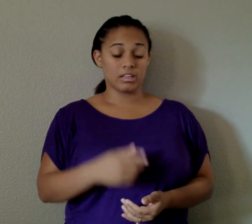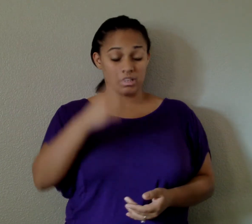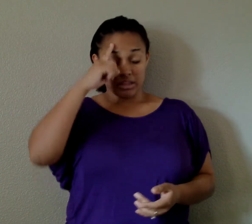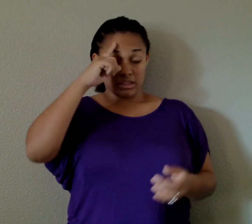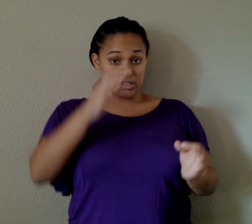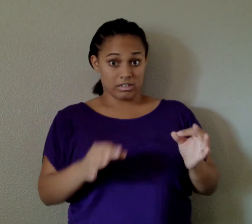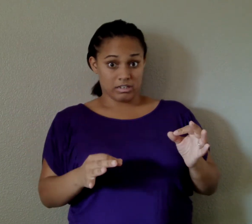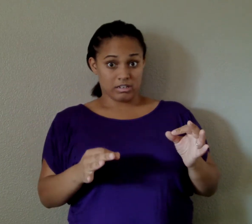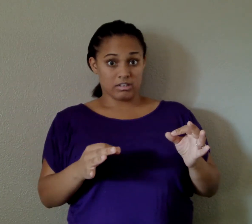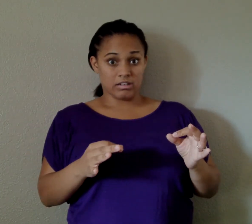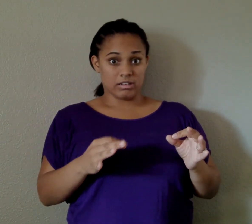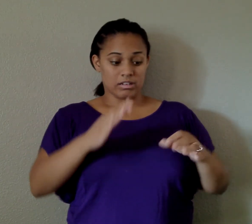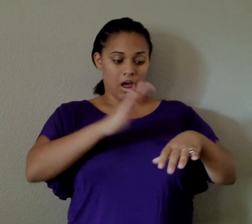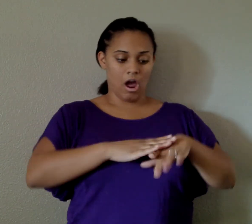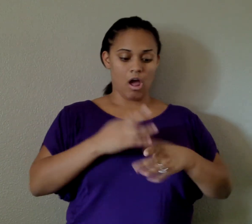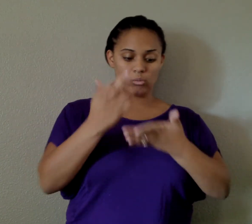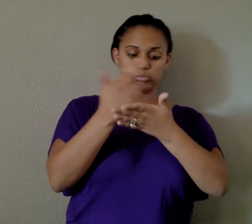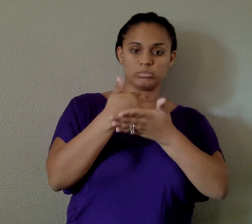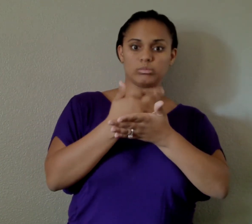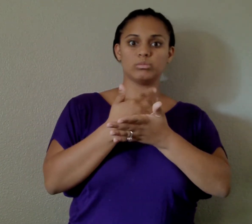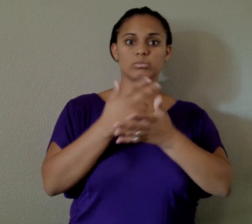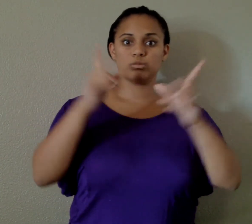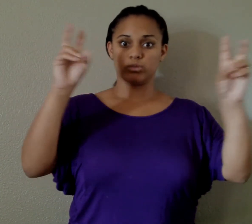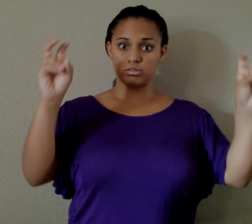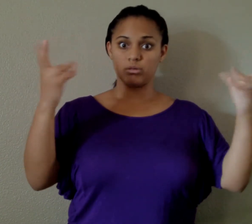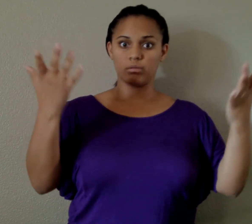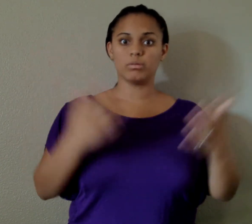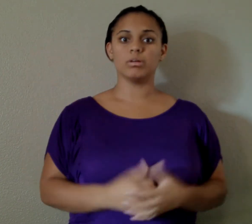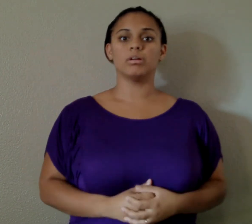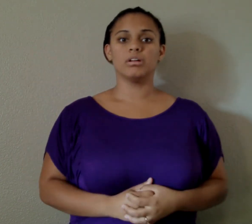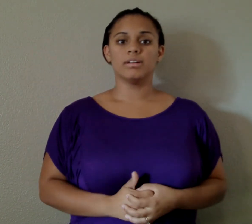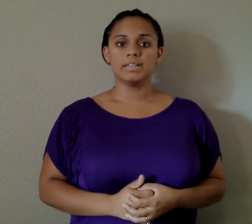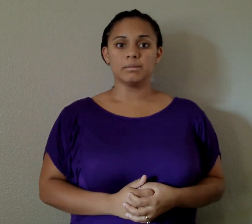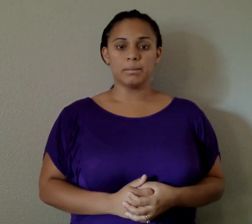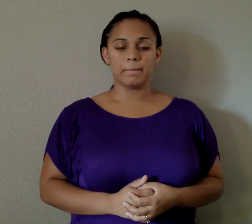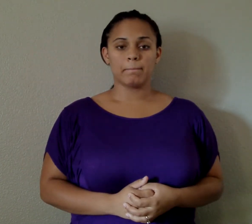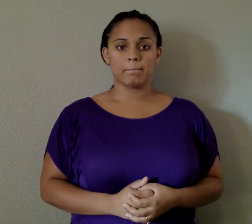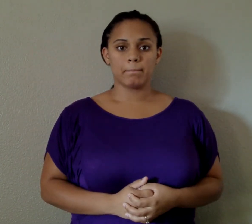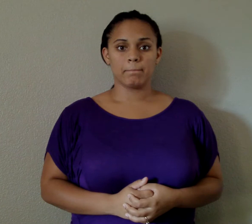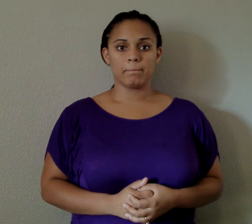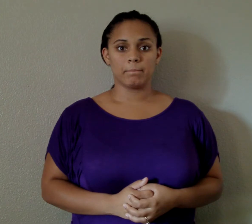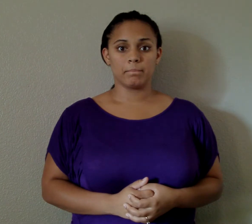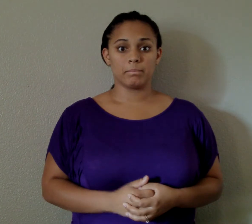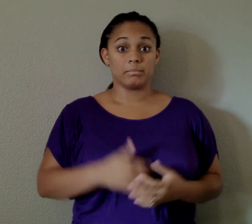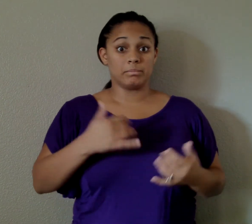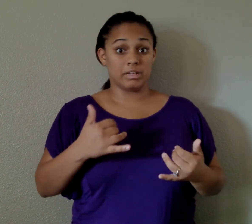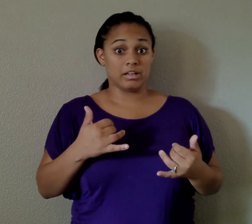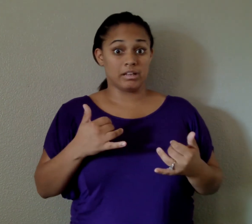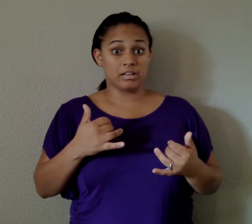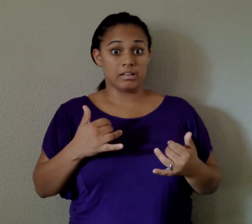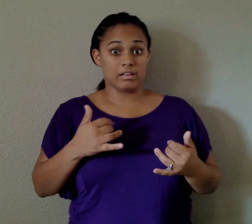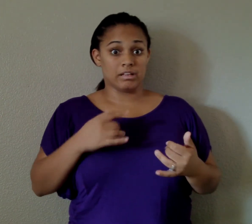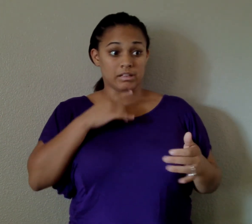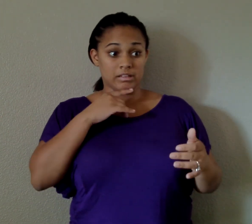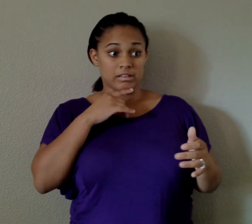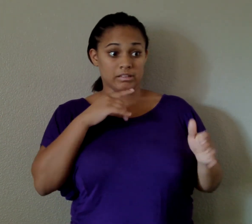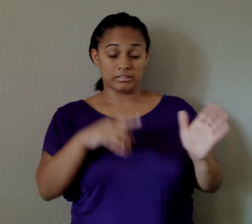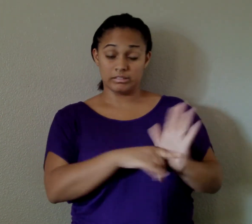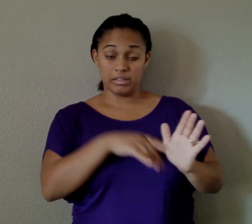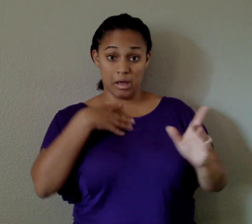to that topic. And the activity that I just described really involves a lot of skill. I mean, you